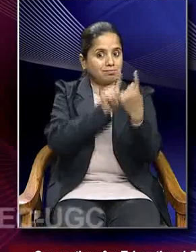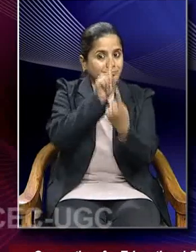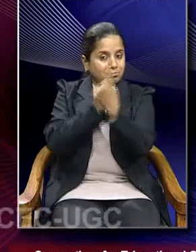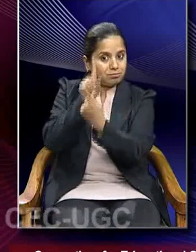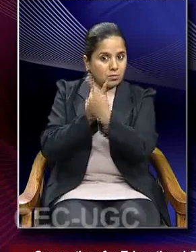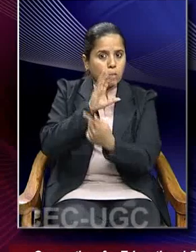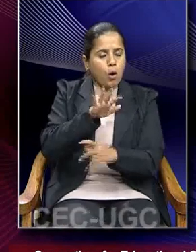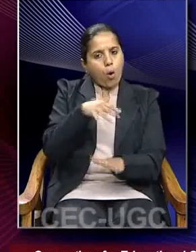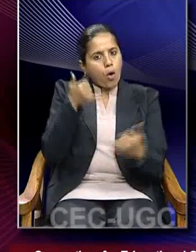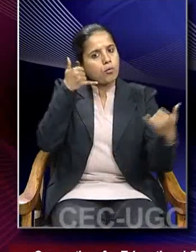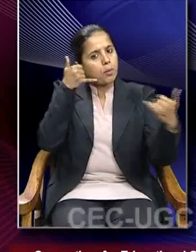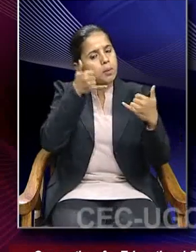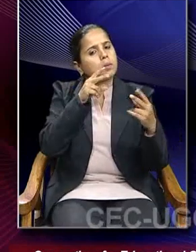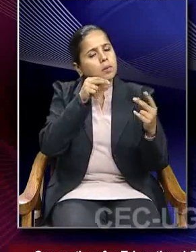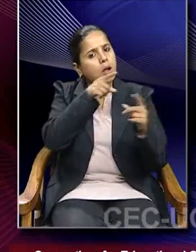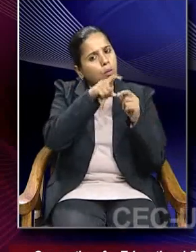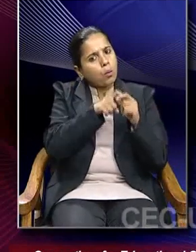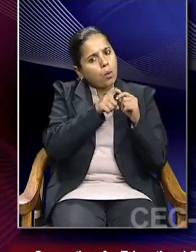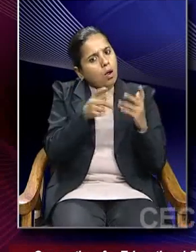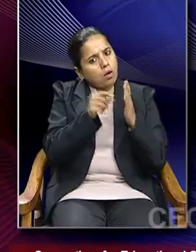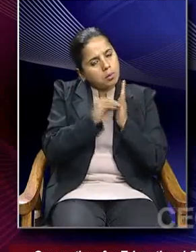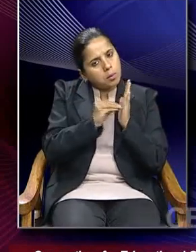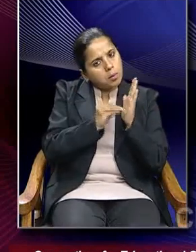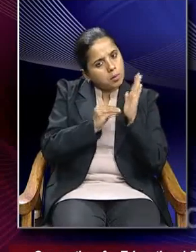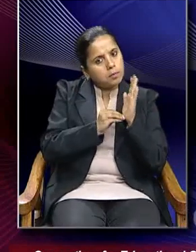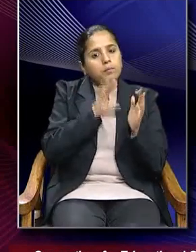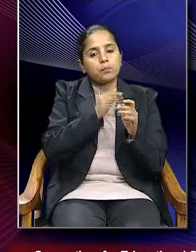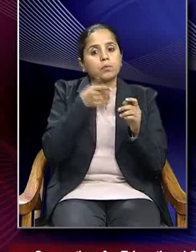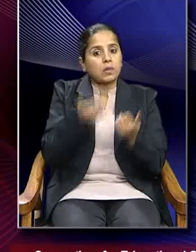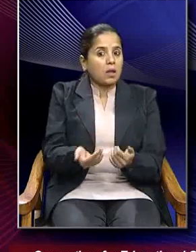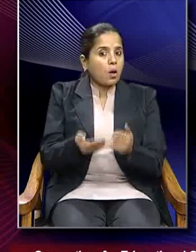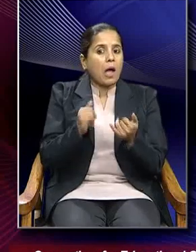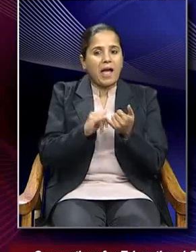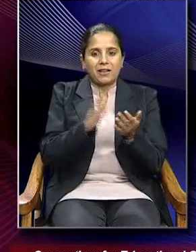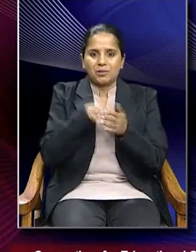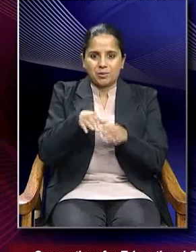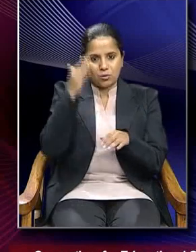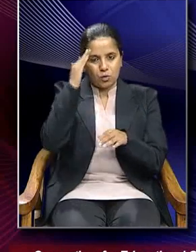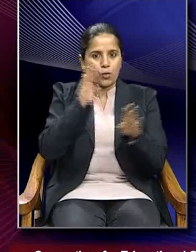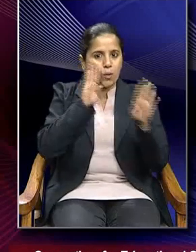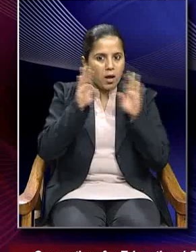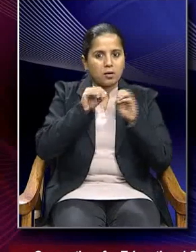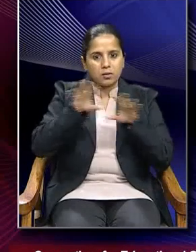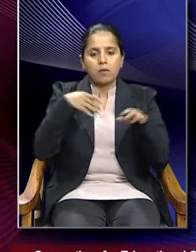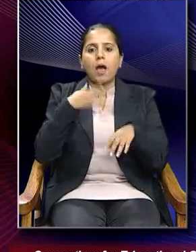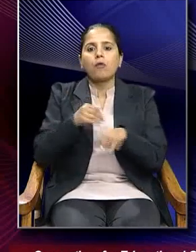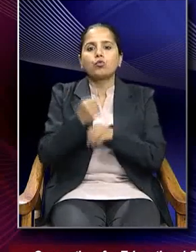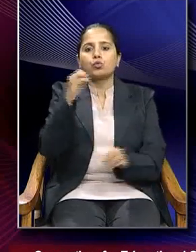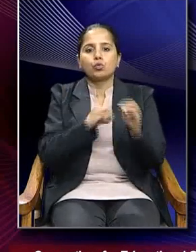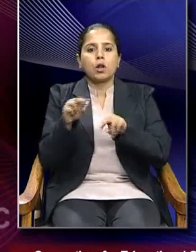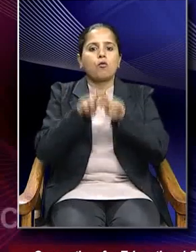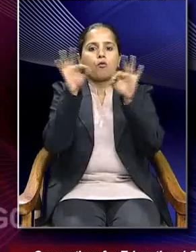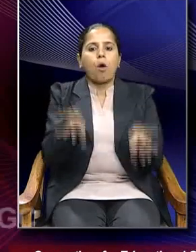or telephone questioning. In the social media age, we also kind of circulate Google Forms to